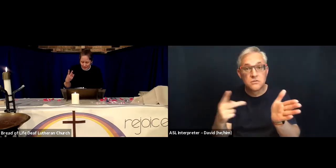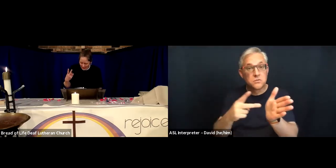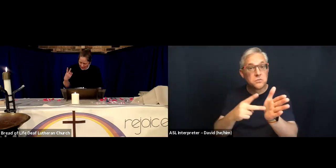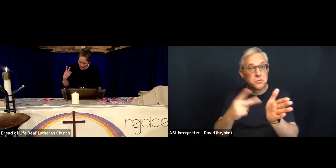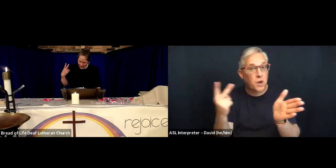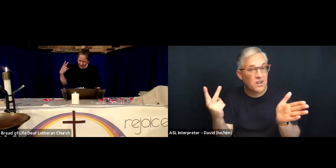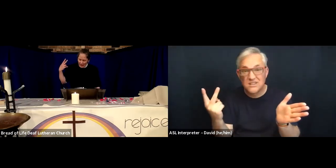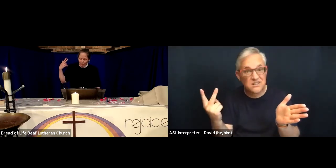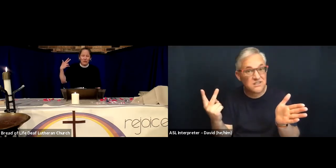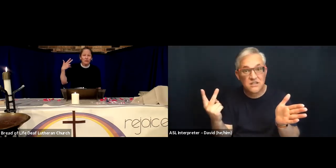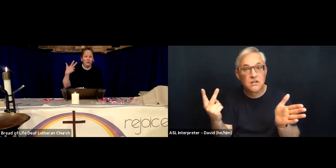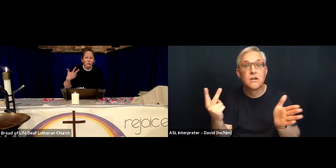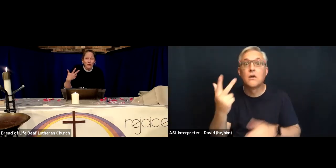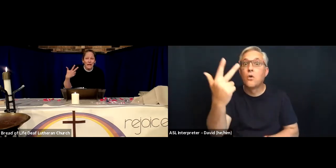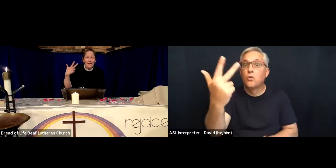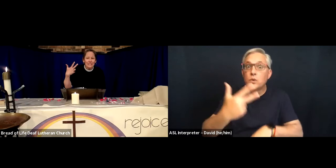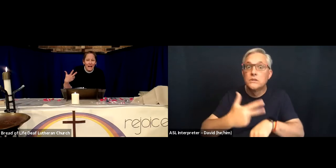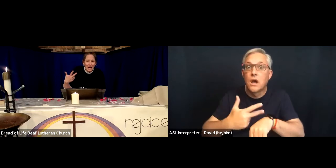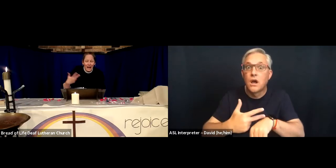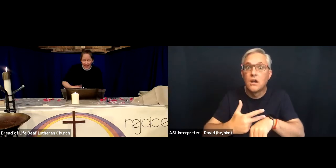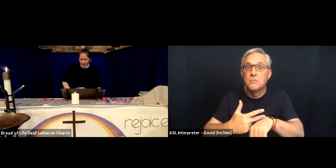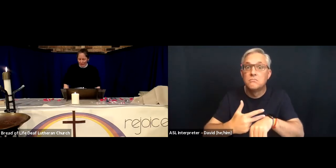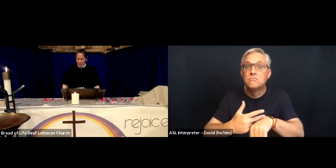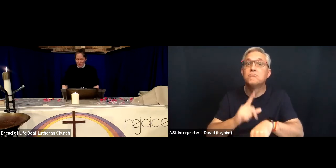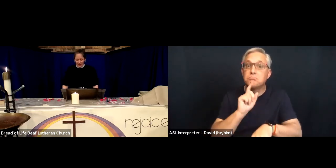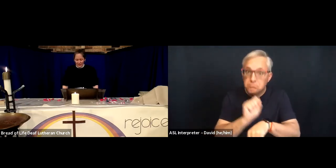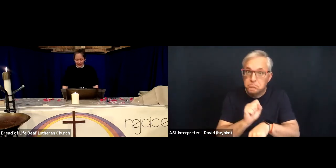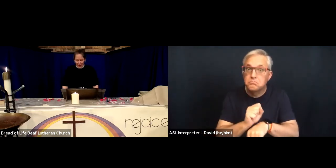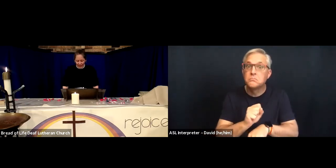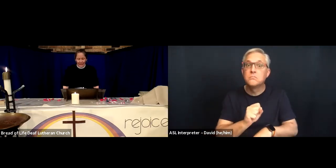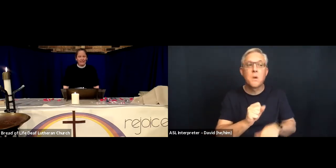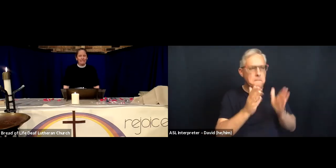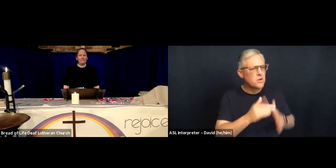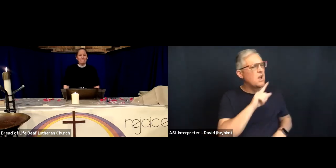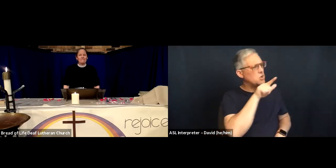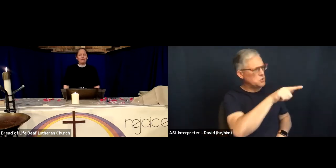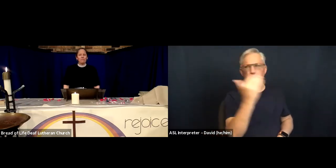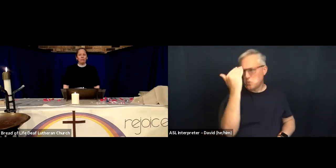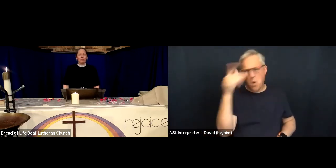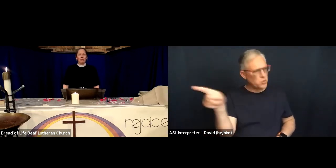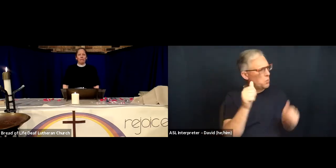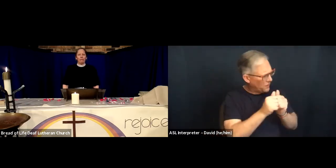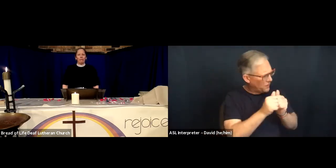twice, but three times Peter denied it.